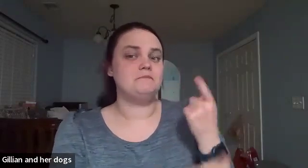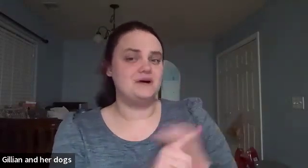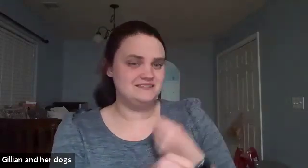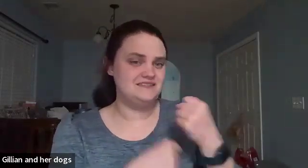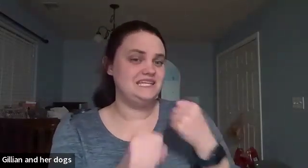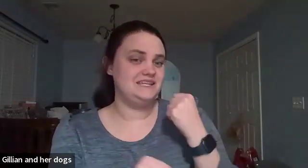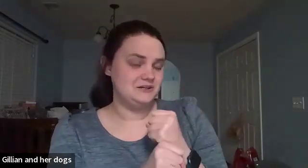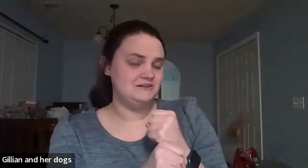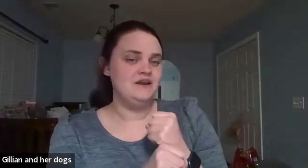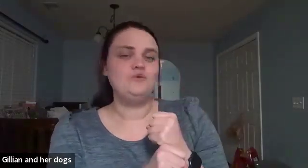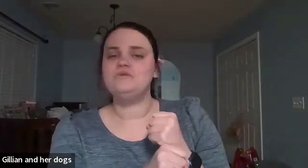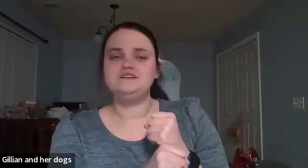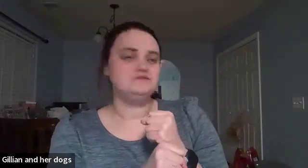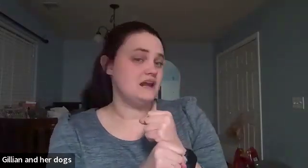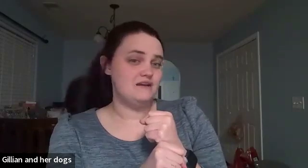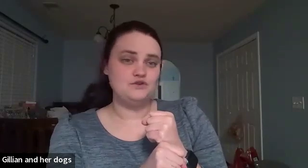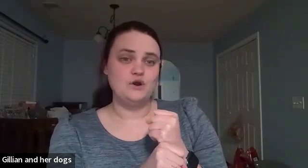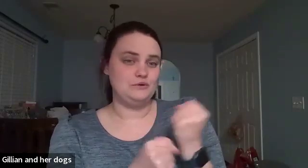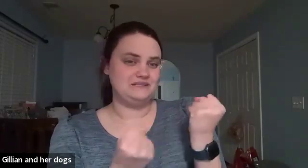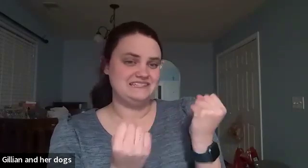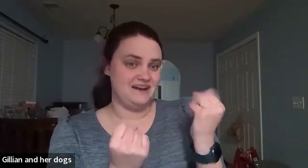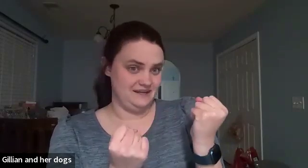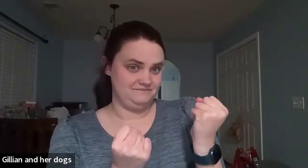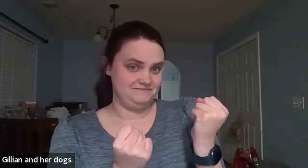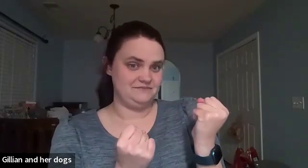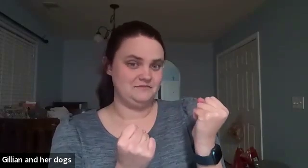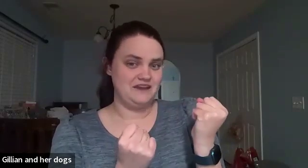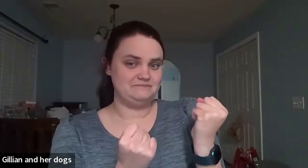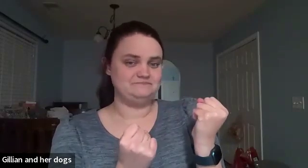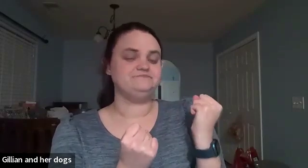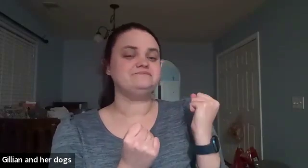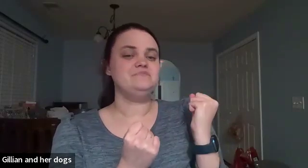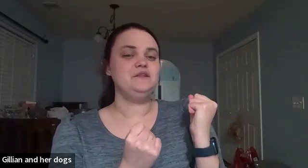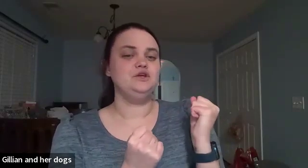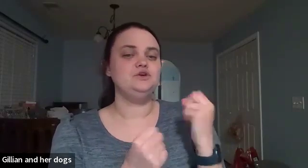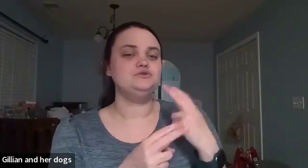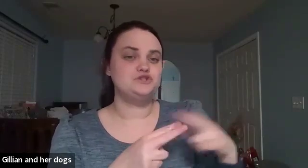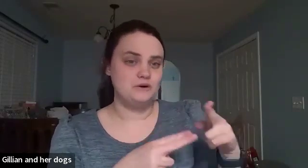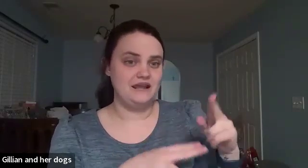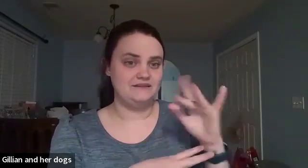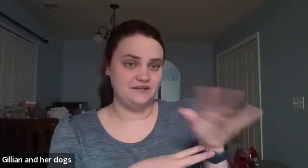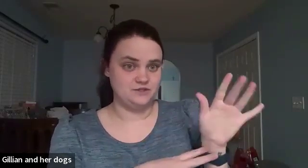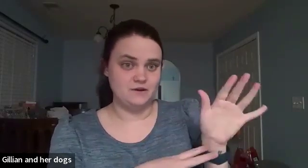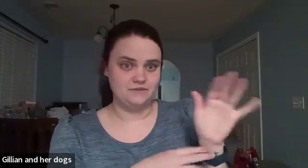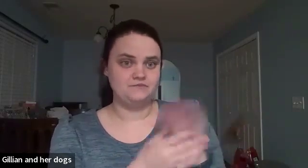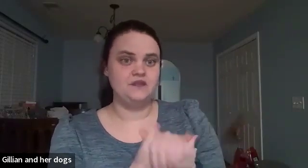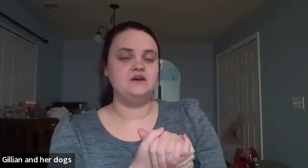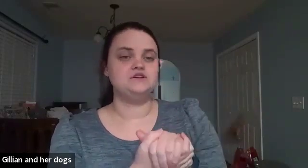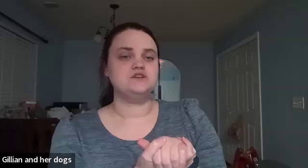for months of the year, they do not have their own sign. Okay. You shorthand fingerspell them.